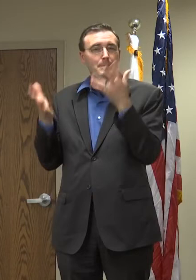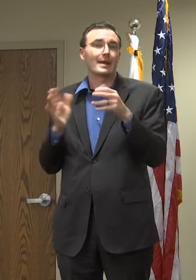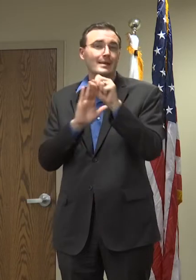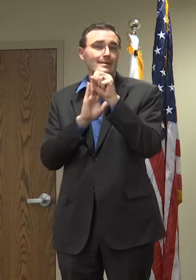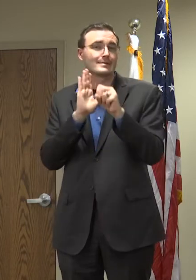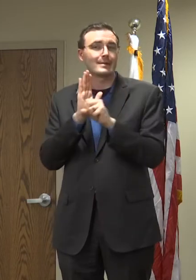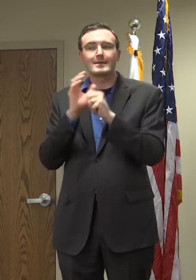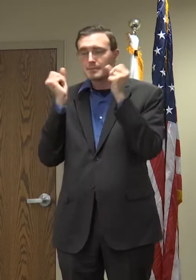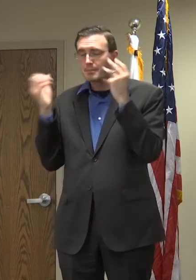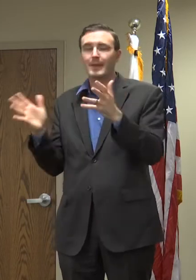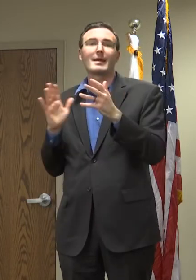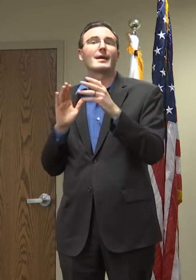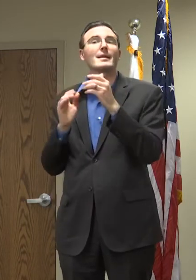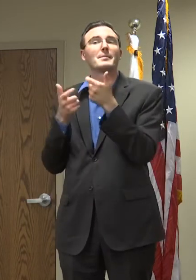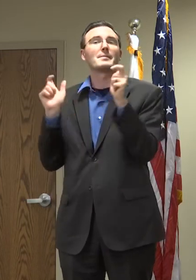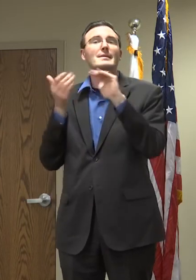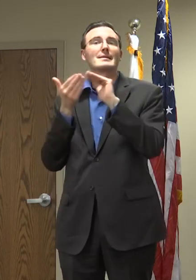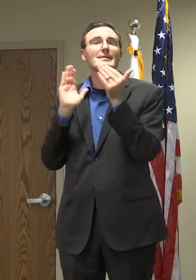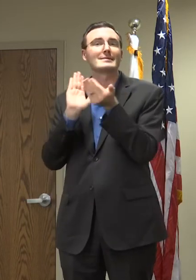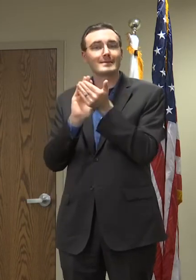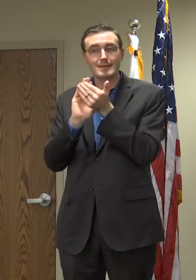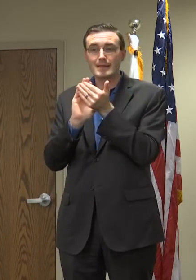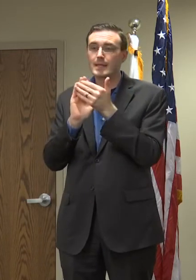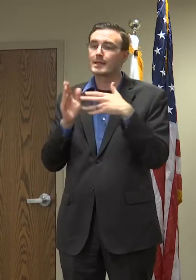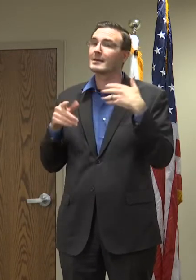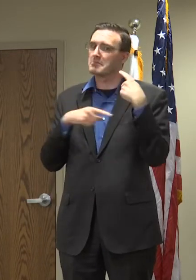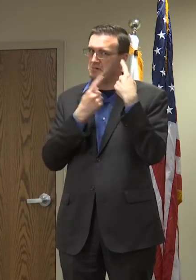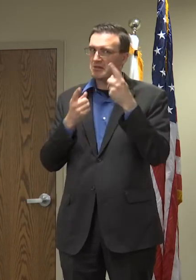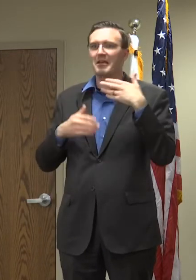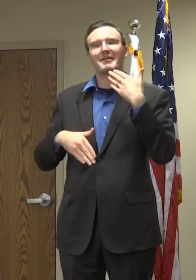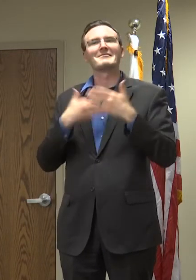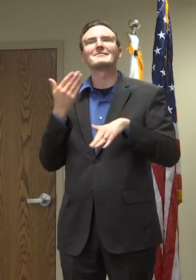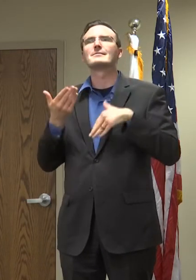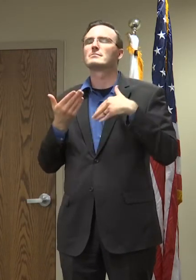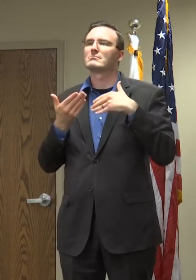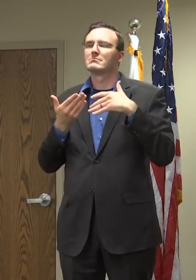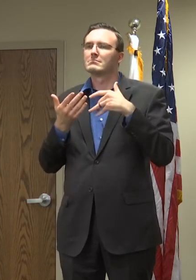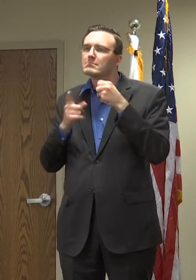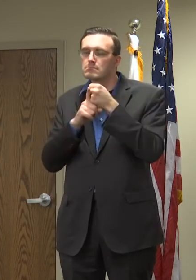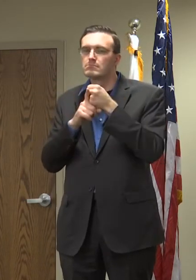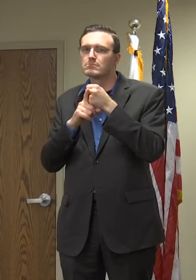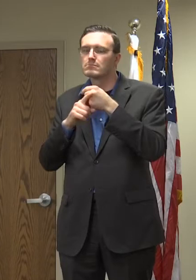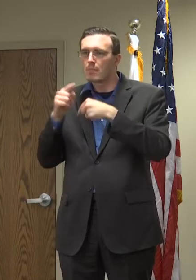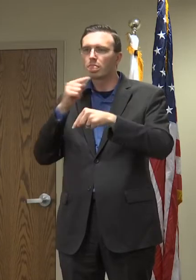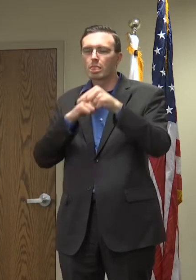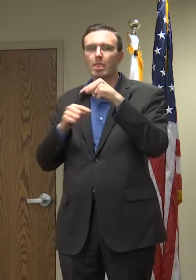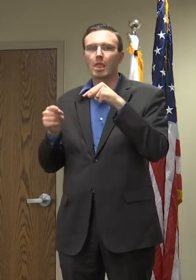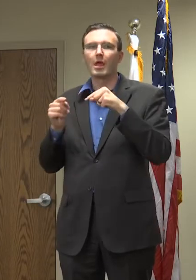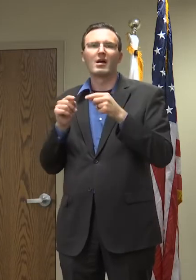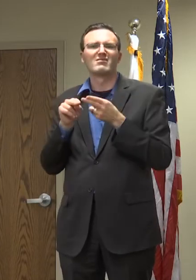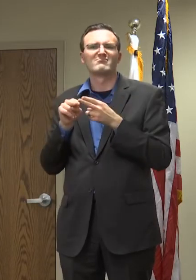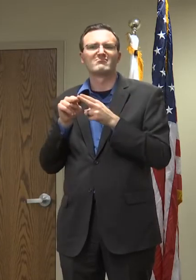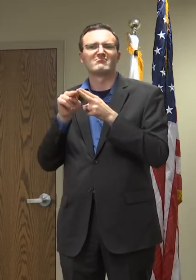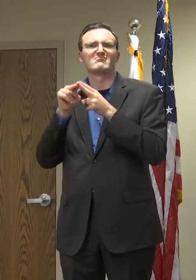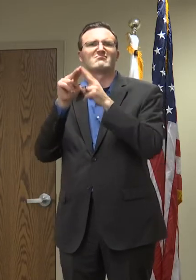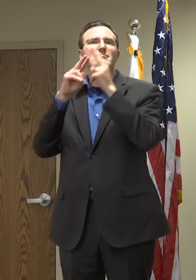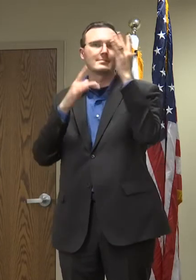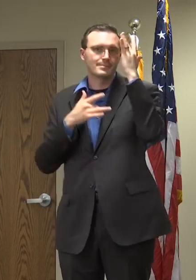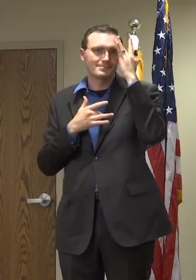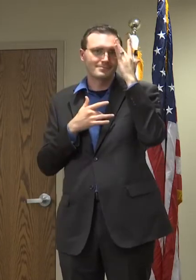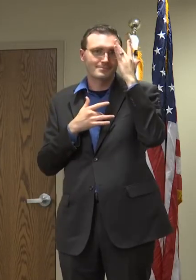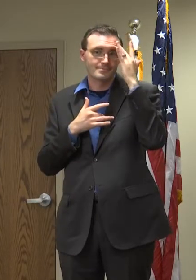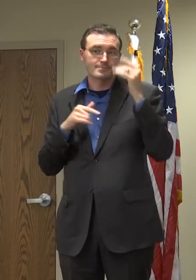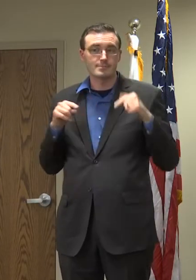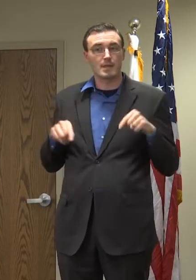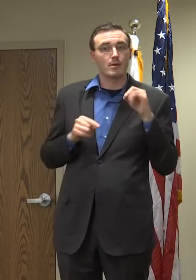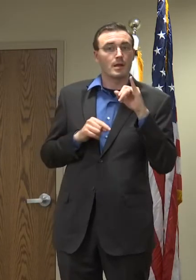in the wrong direction in this fight against COVID-19. Here in Illinois, we've made progress. We've moved to phase 4